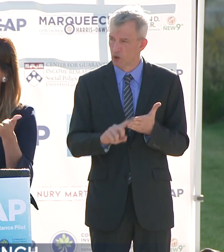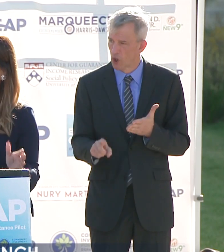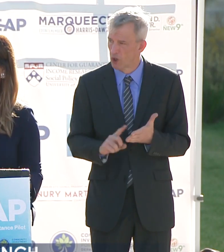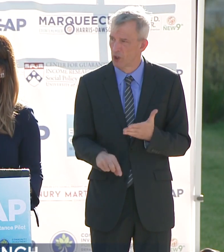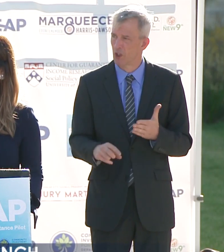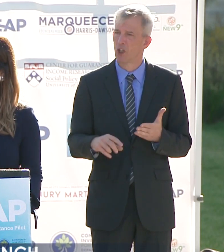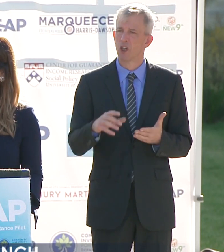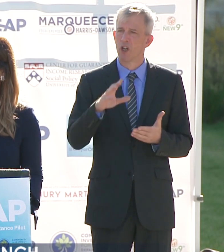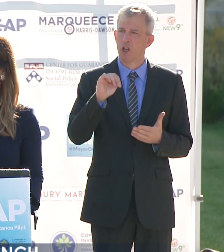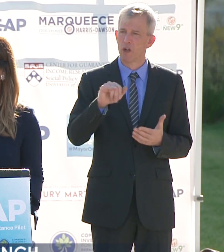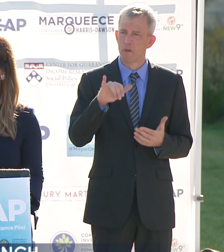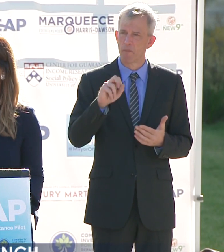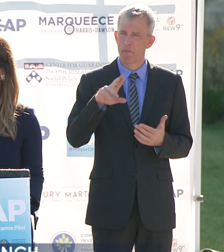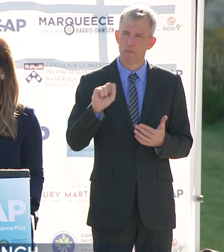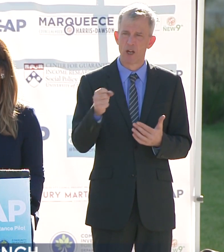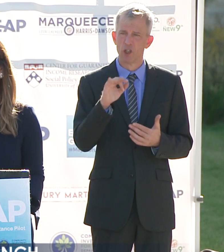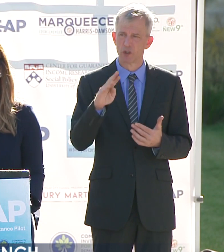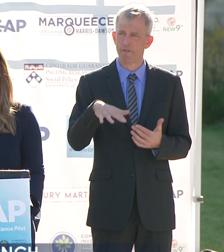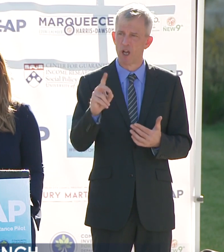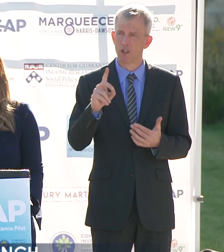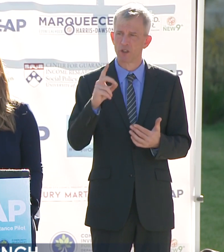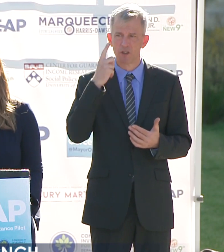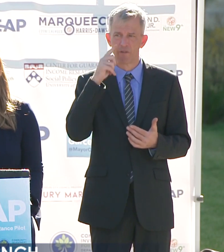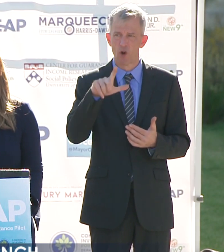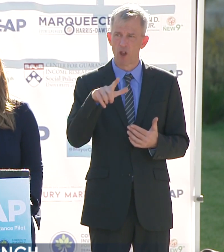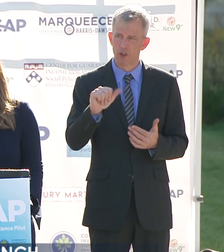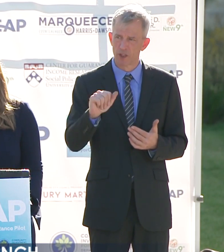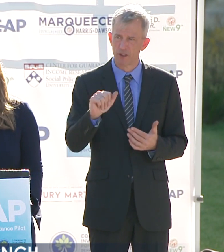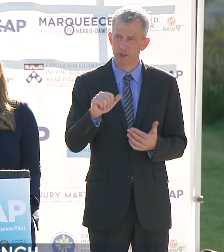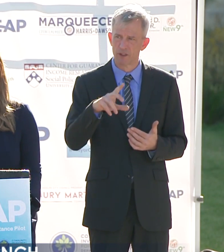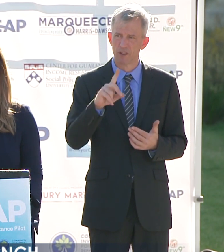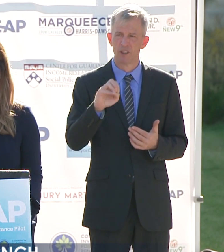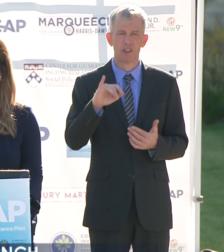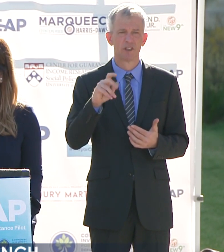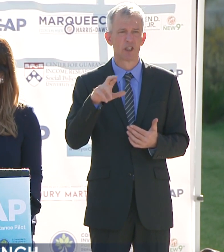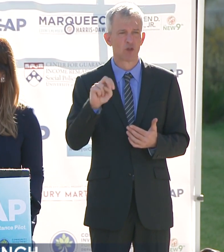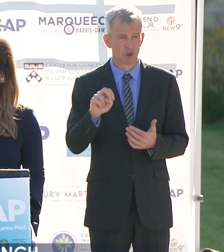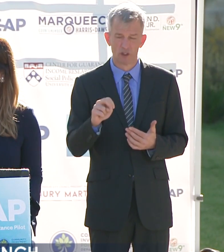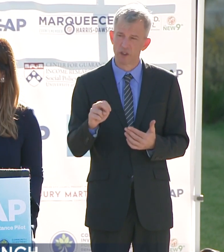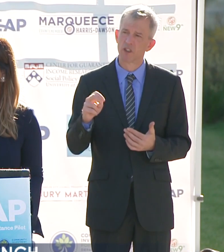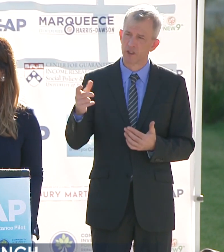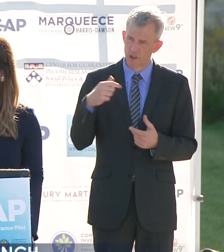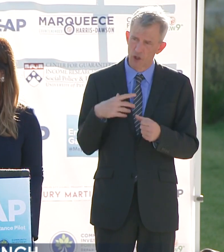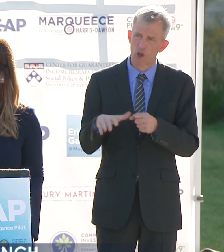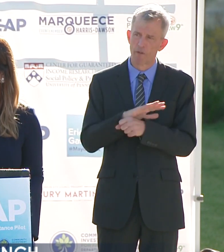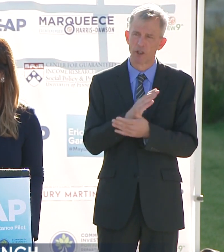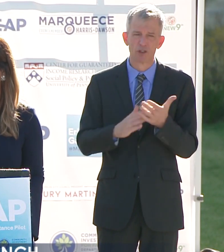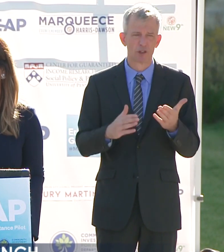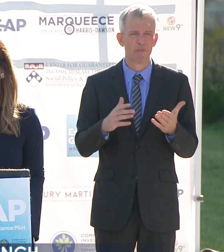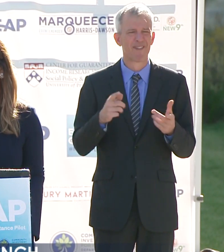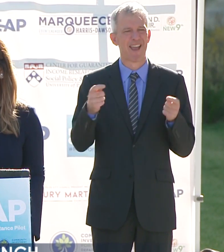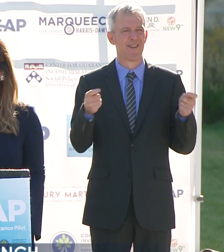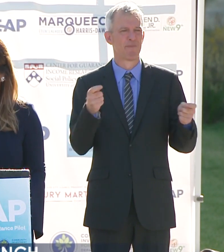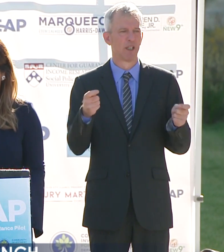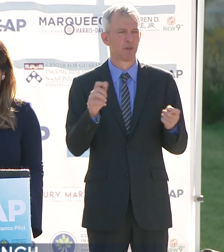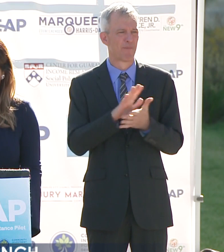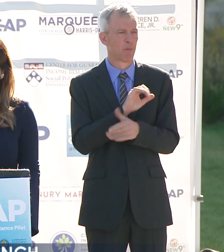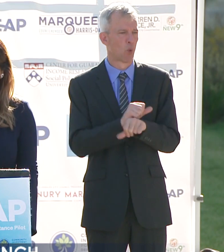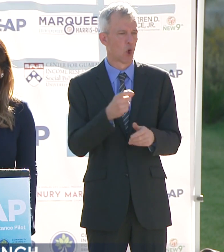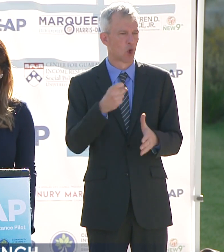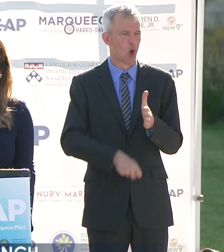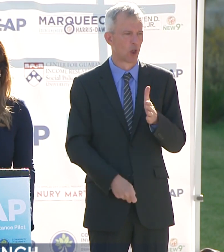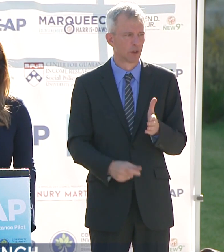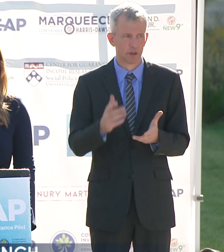Fund, Deidre, for your support. The Mayor's Fund for Los Angeles is covering some of the administrative costs for the program. Thank you, Deidre, for